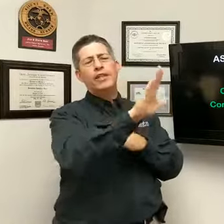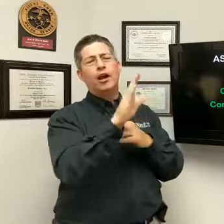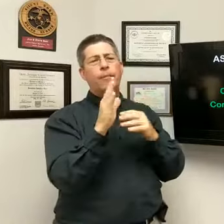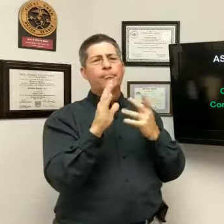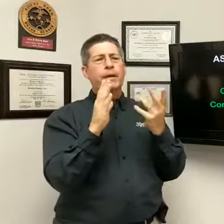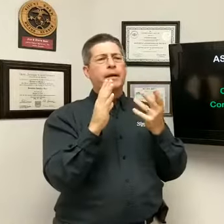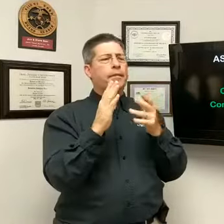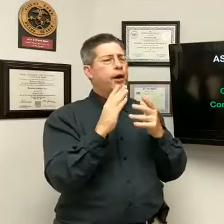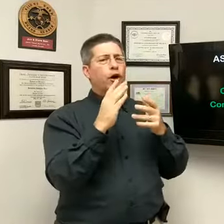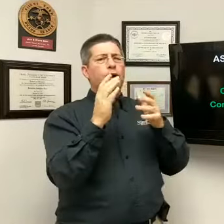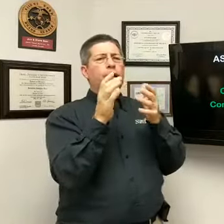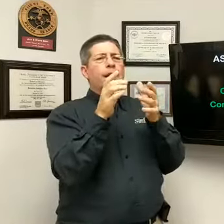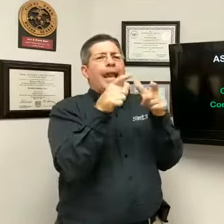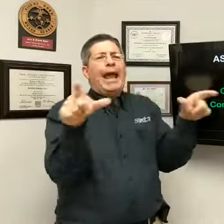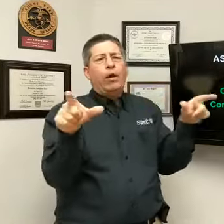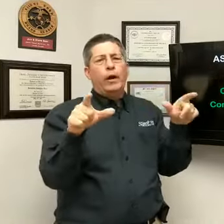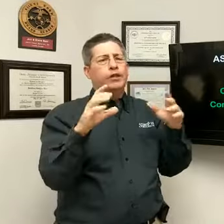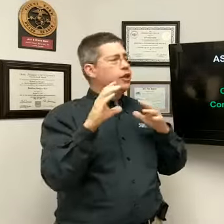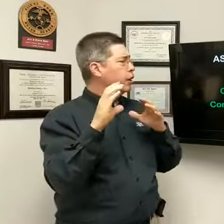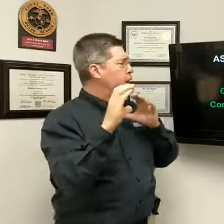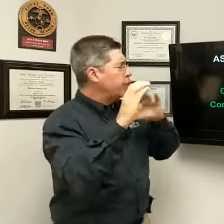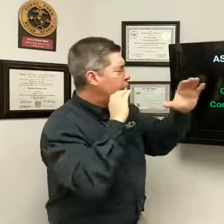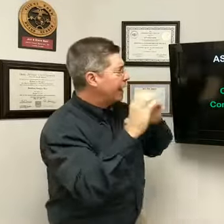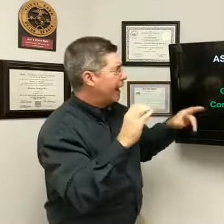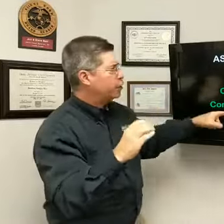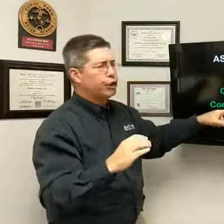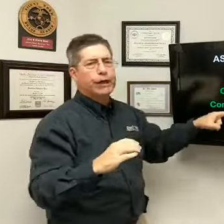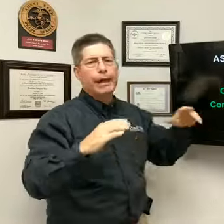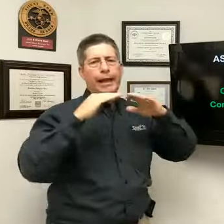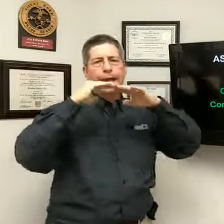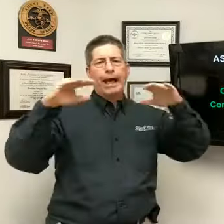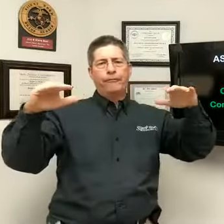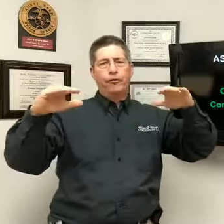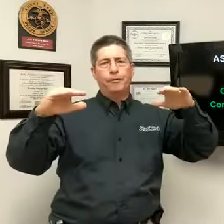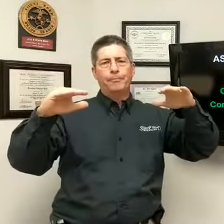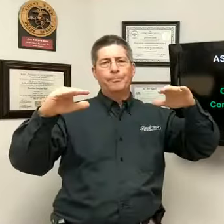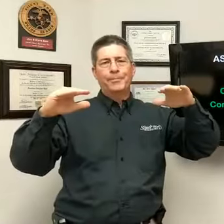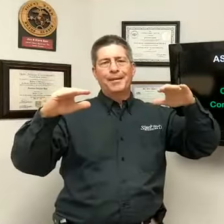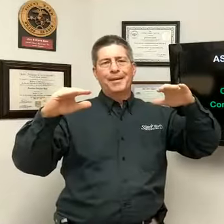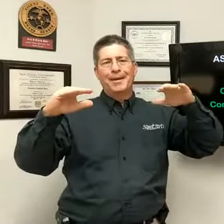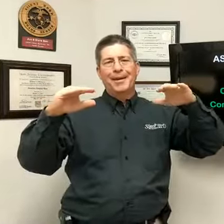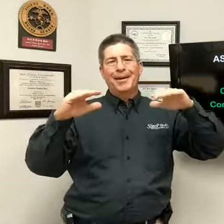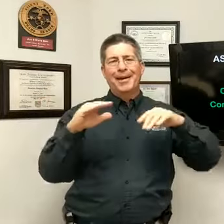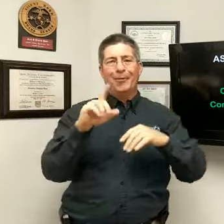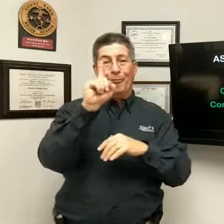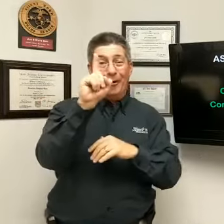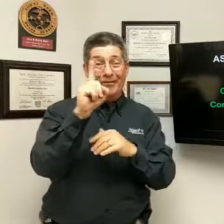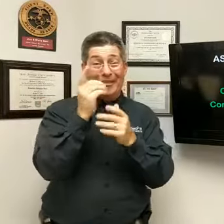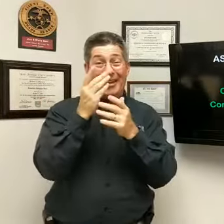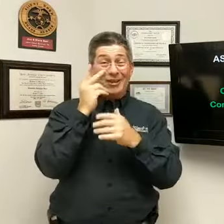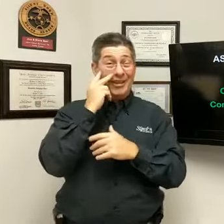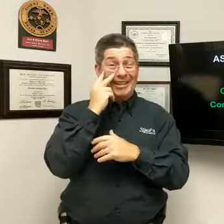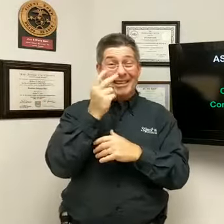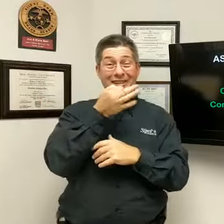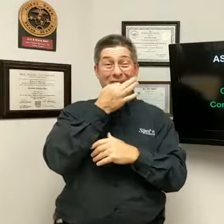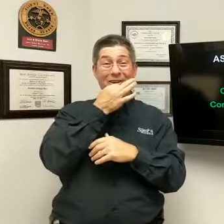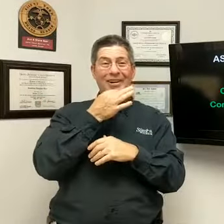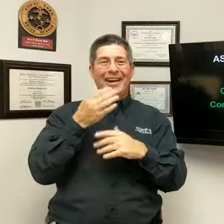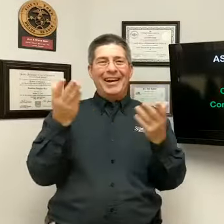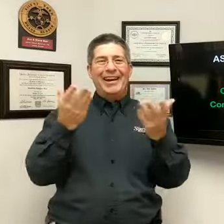their language, their communication level. One of the things you're going to see soon here